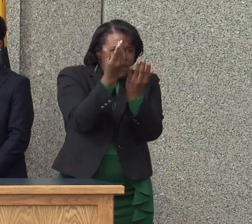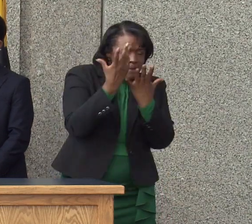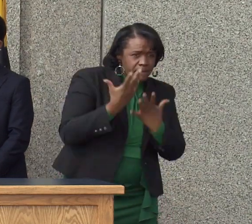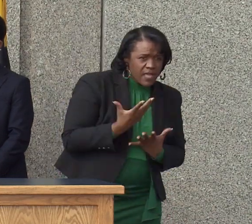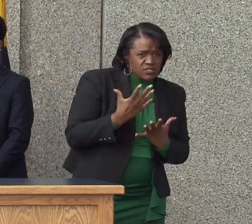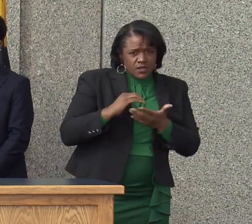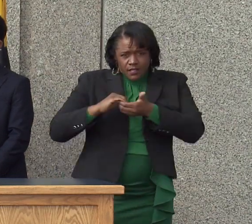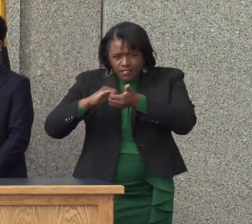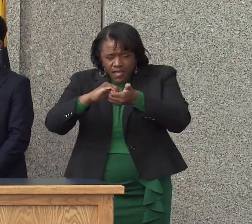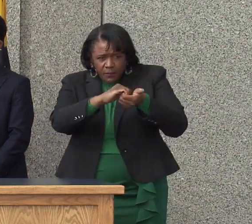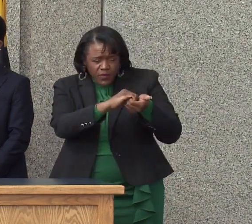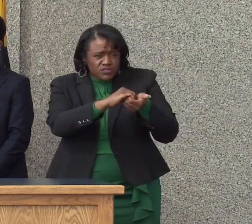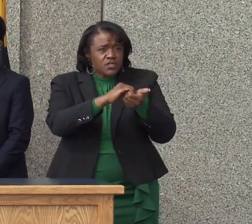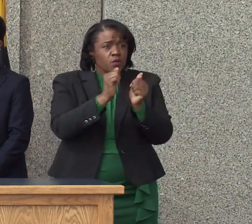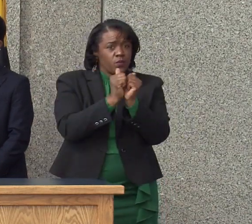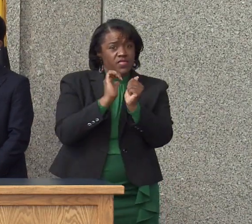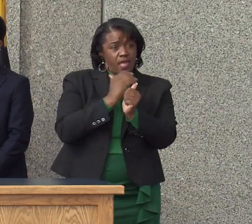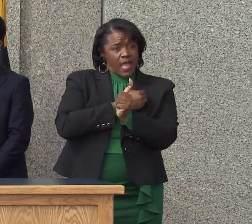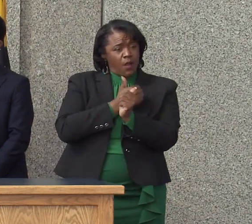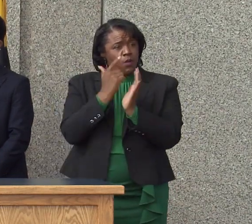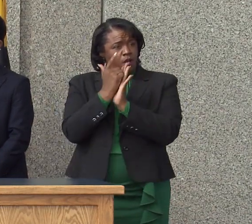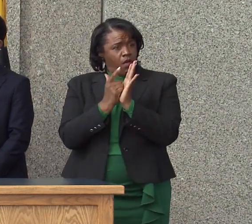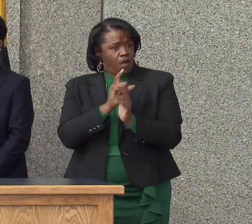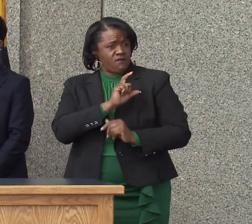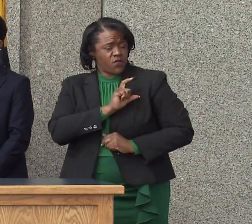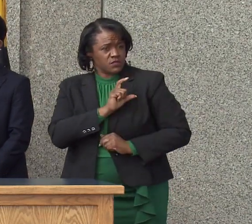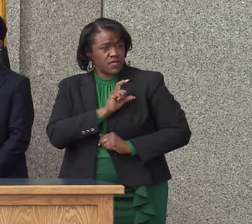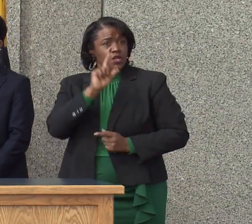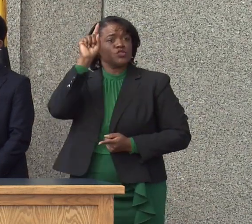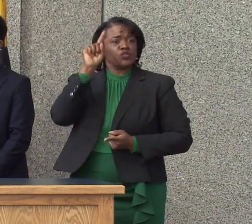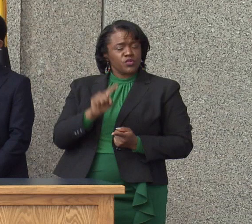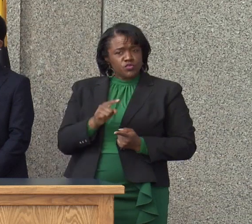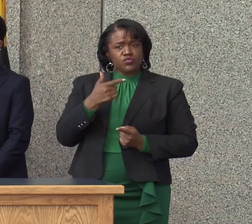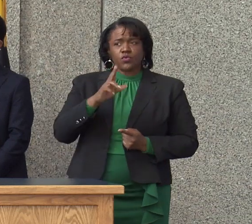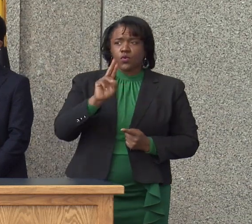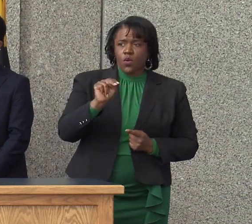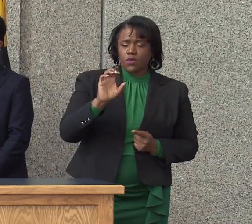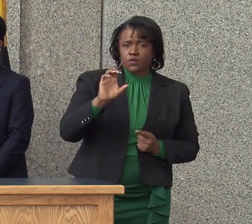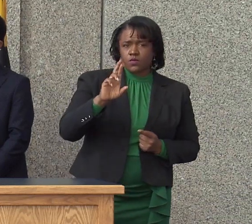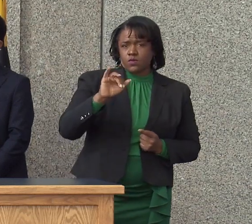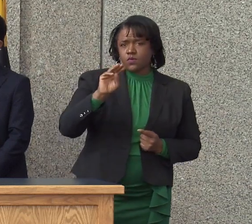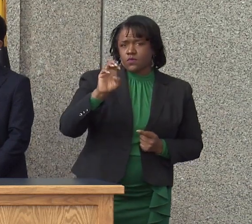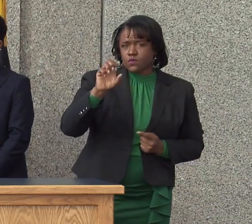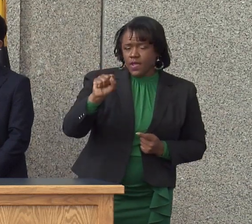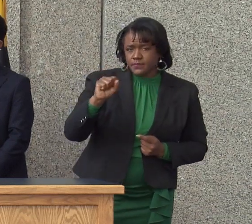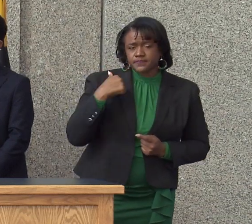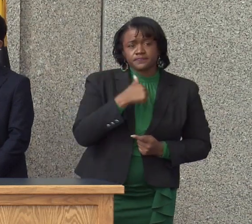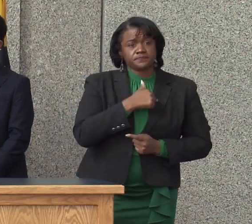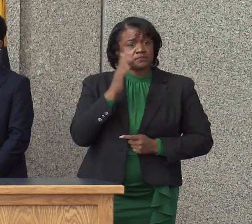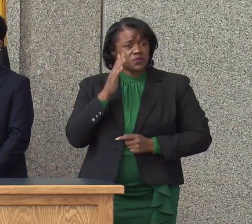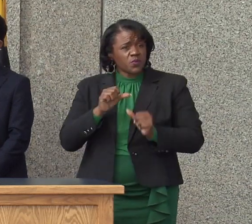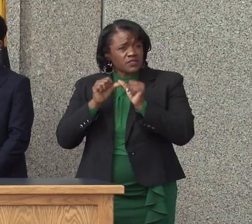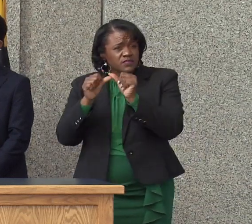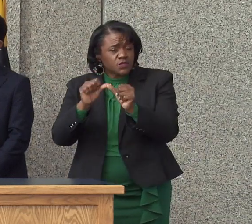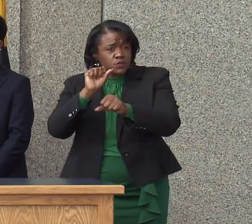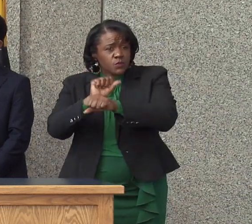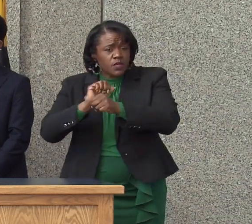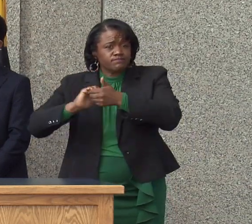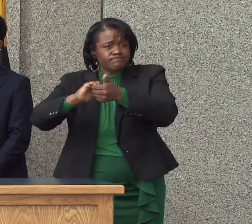strategies in collaboration with our law enforcement partners to reduce overall gun crimes. We will continue to work collaboratively